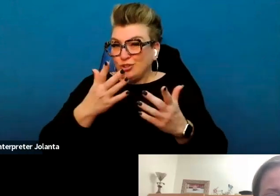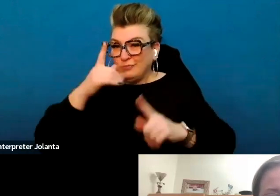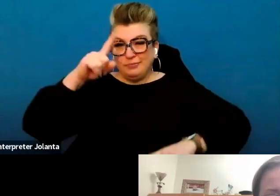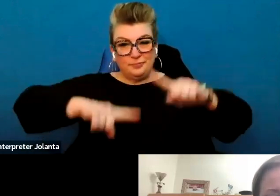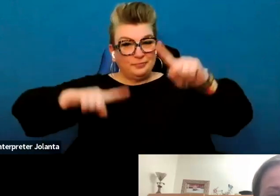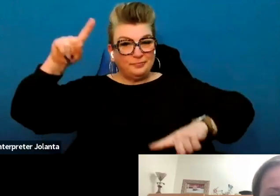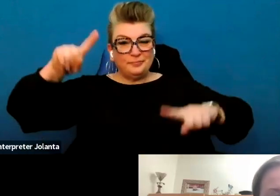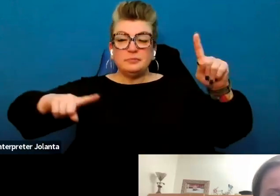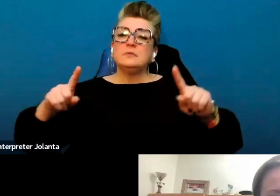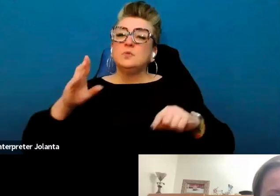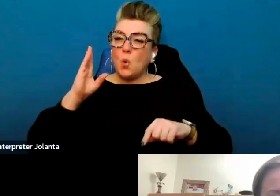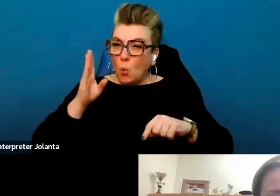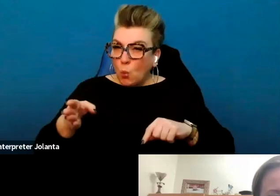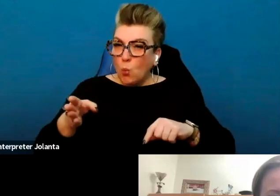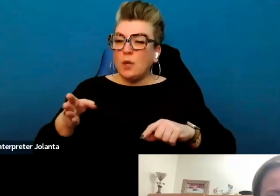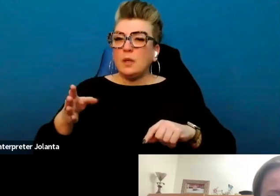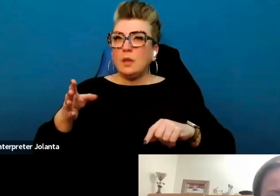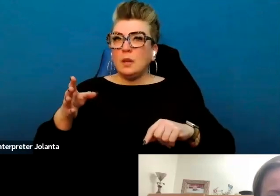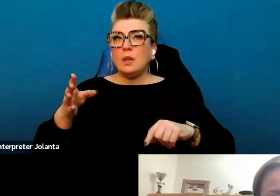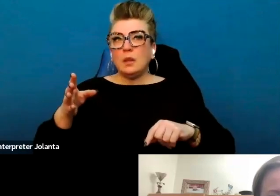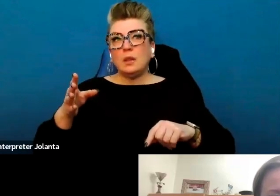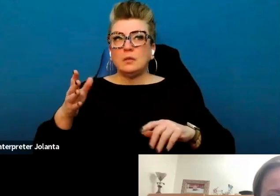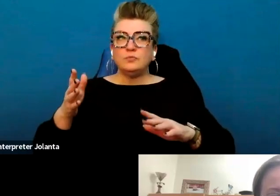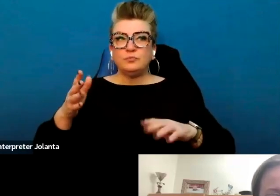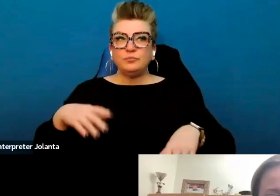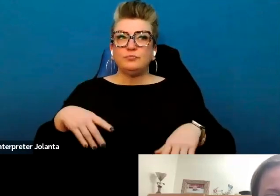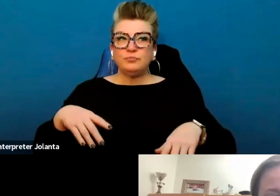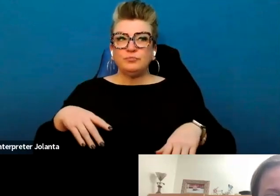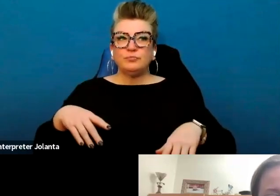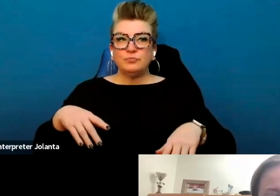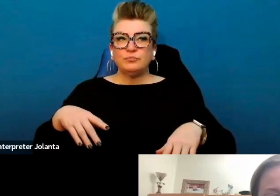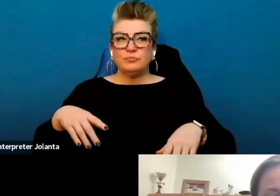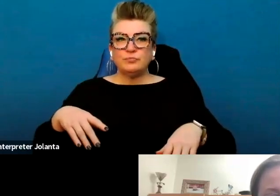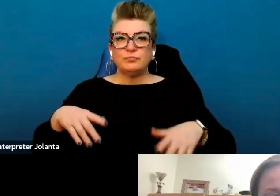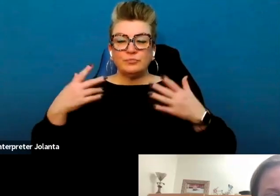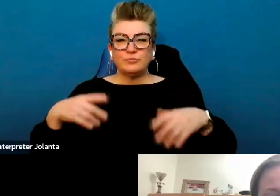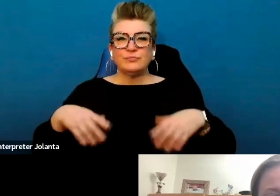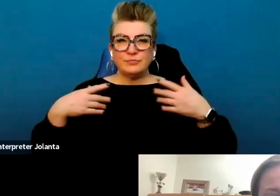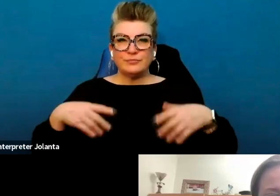And so we're going to look at kind of, yeah,